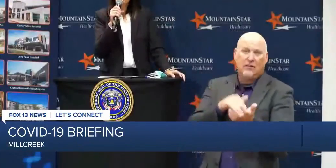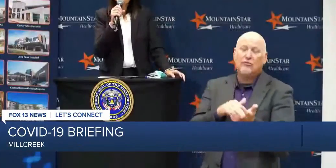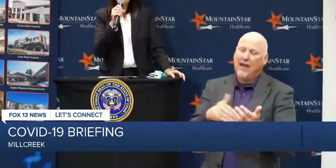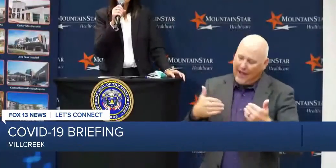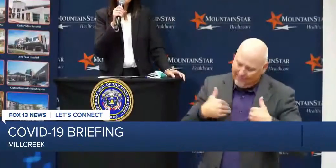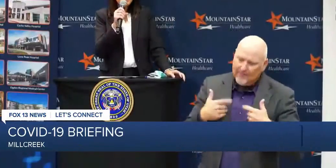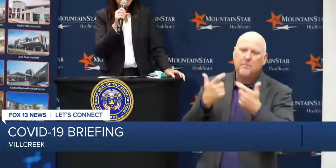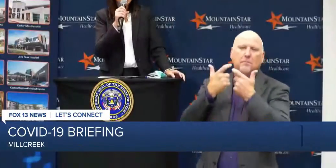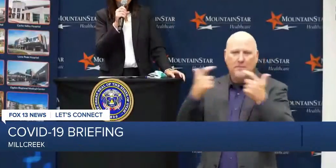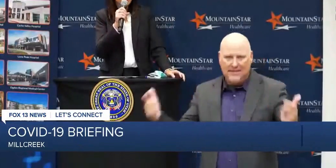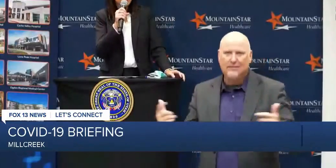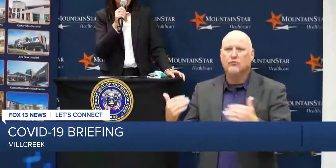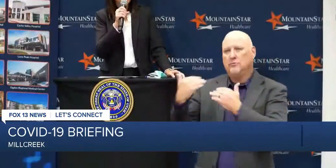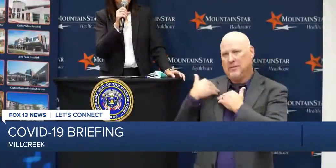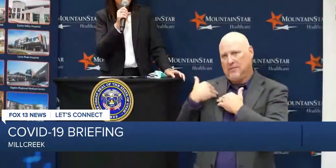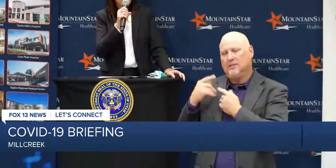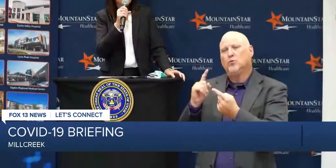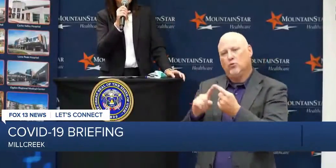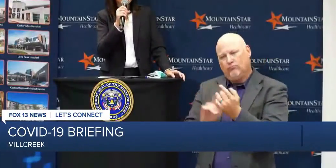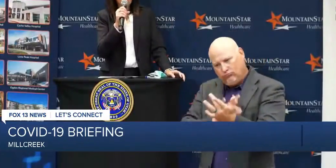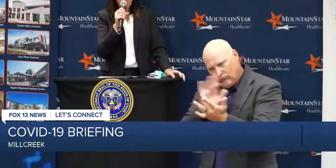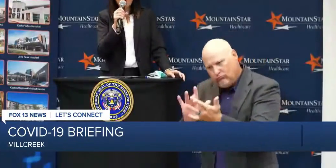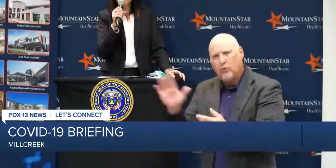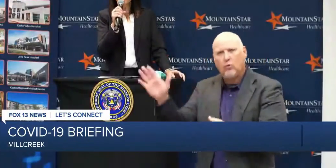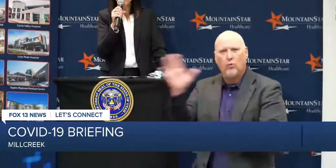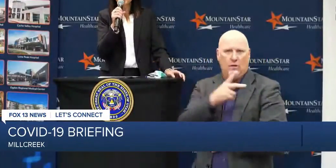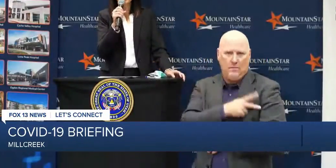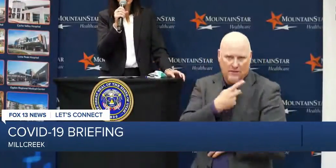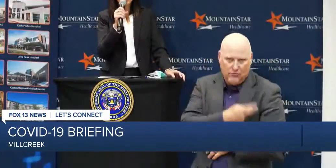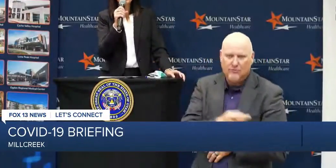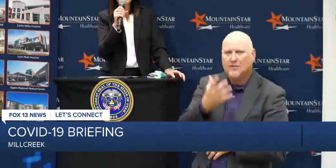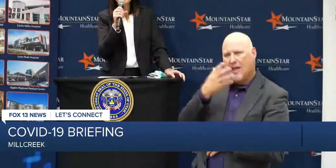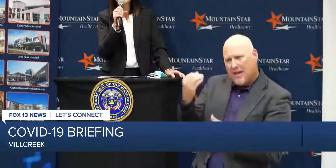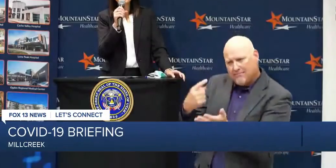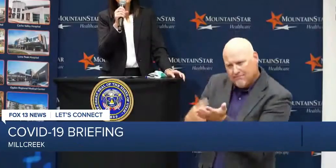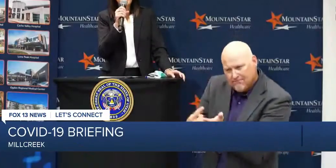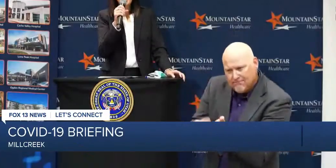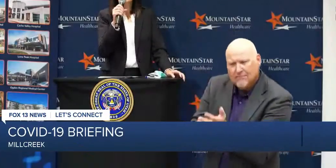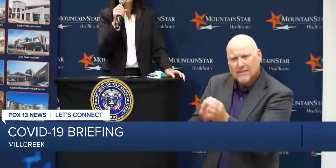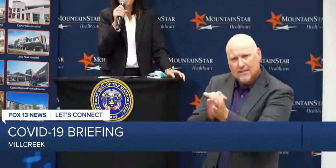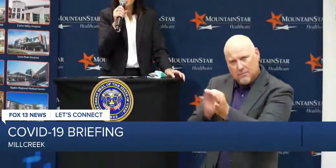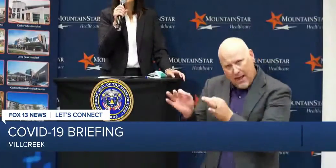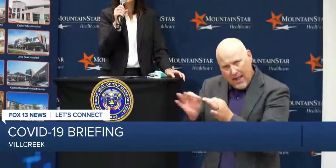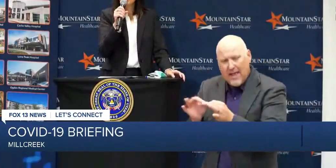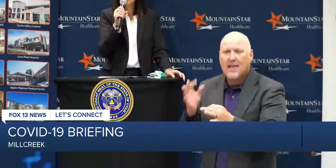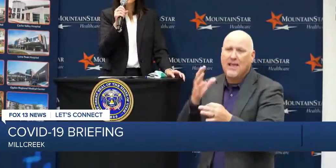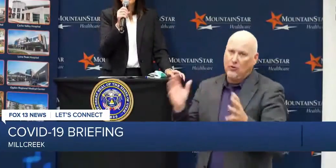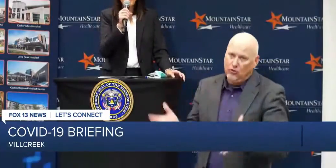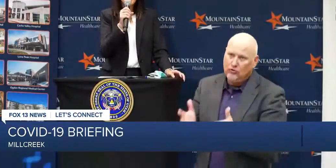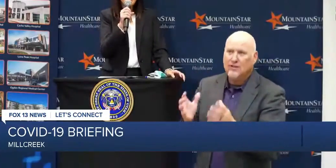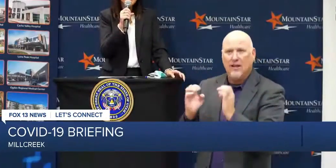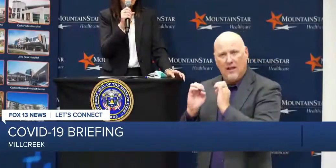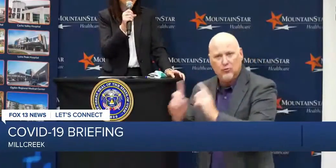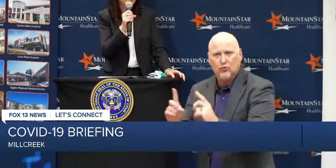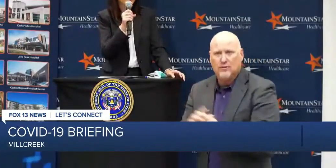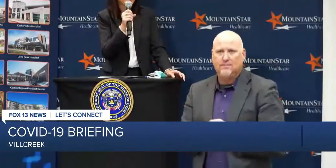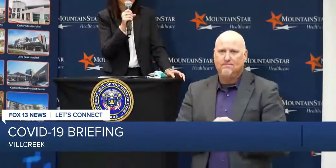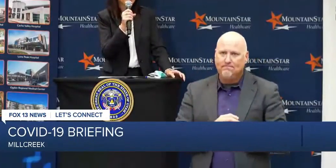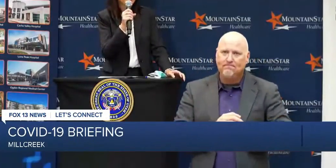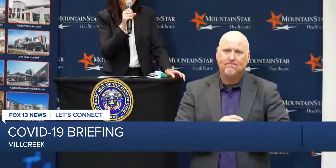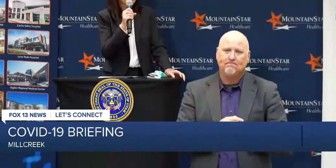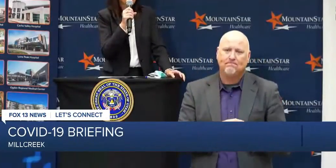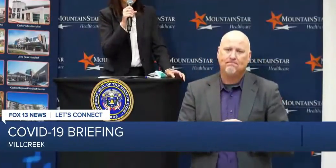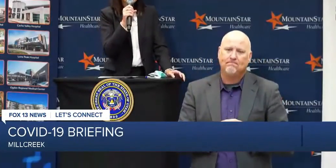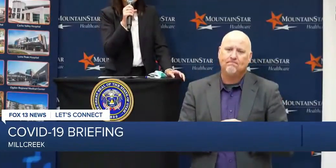to. Please reach out proactively to all of your patients who are not vaccinated and make sure they get